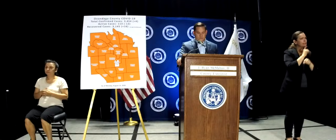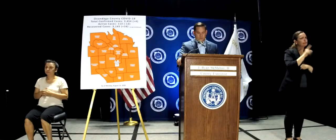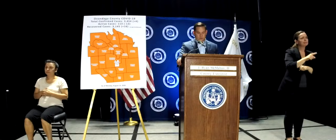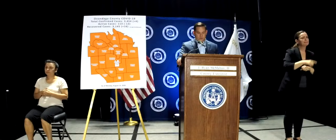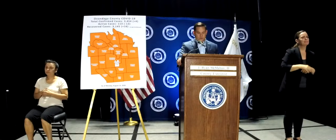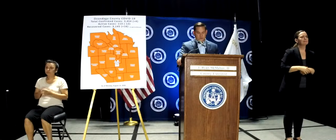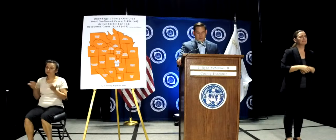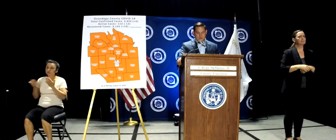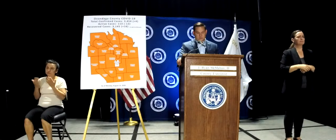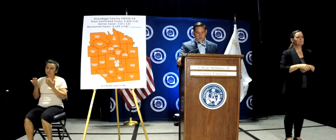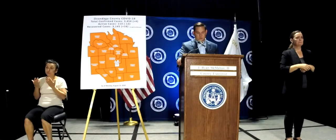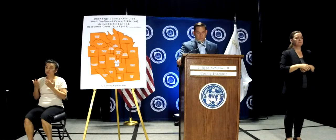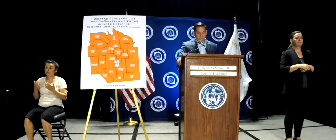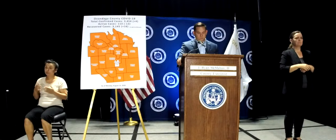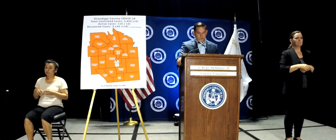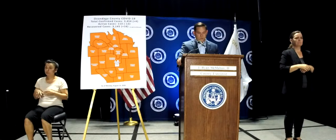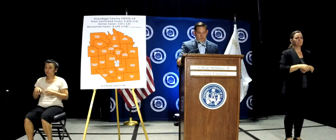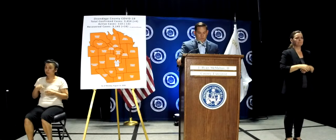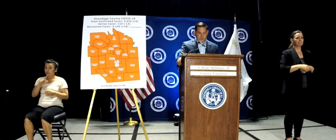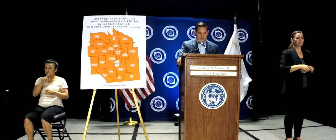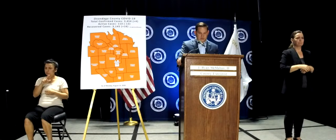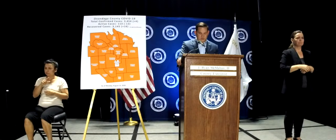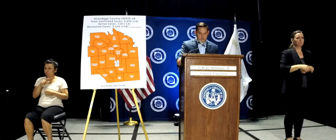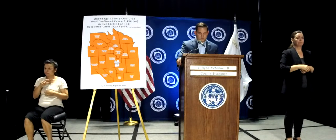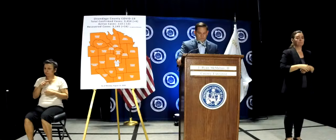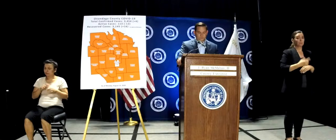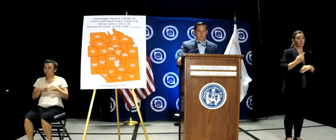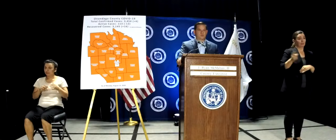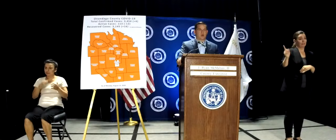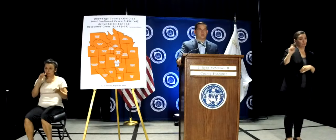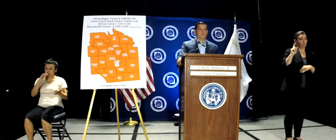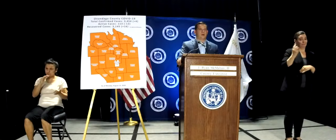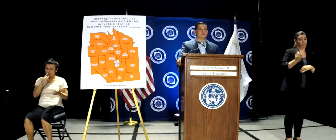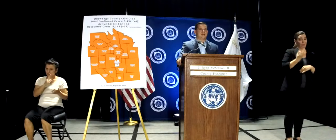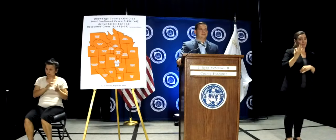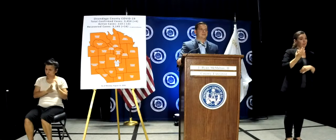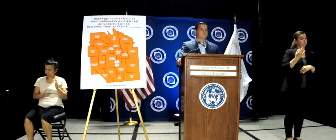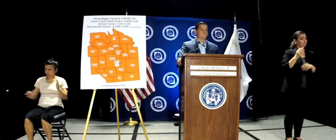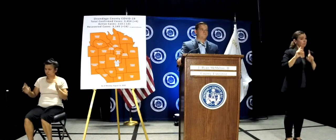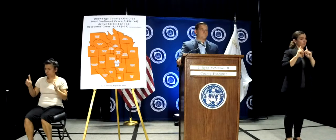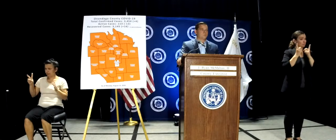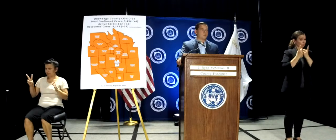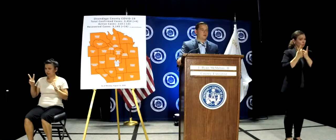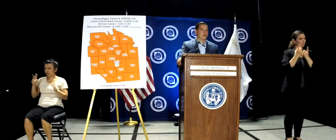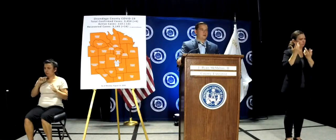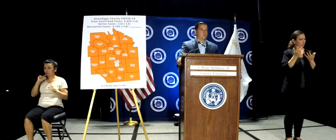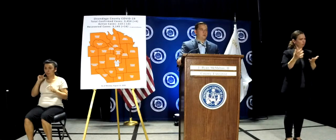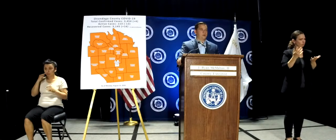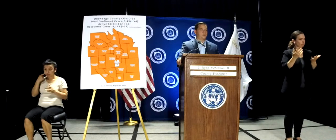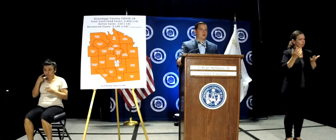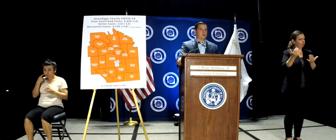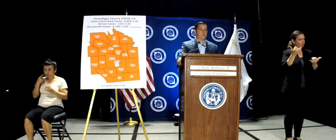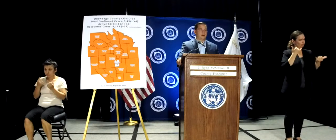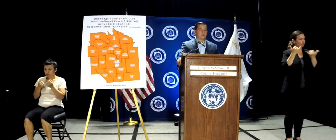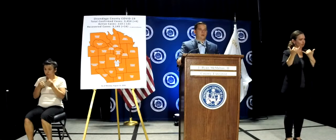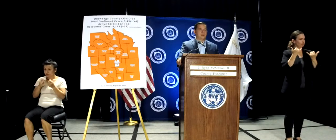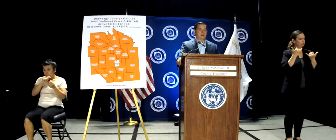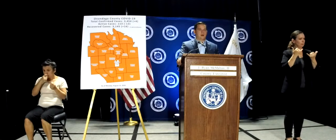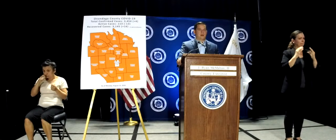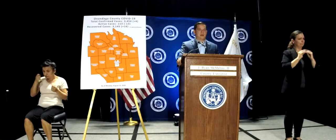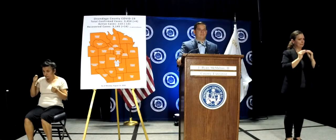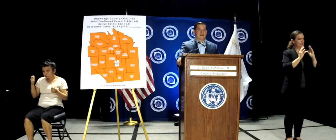shortly after the governor's announcement, with the superintendents talking about testing. And we are talking